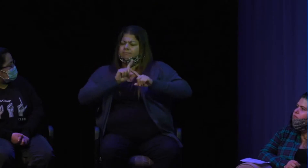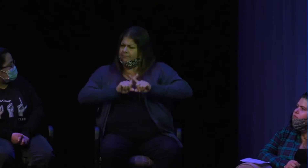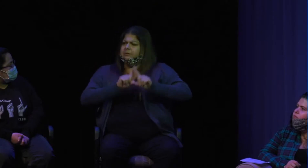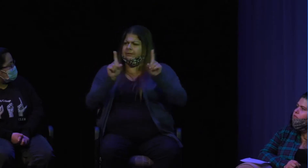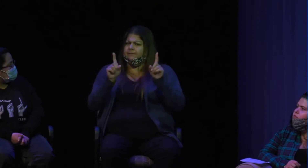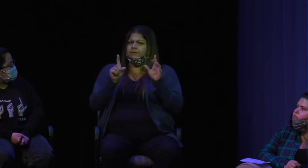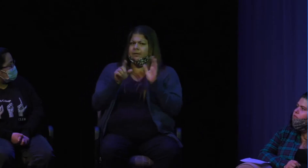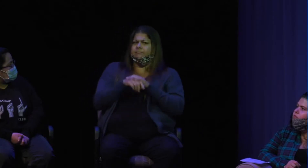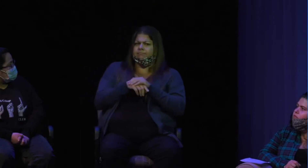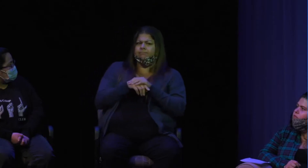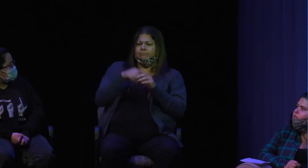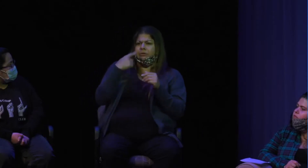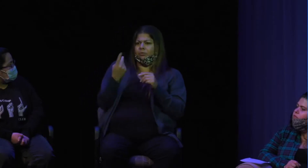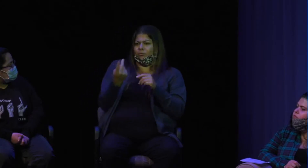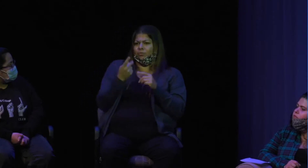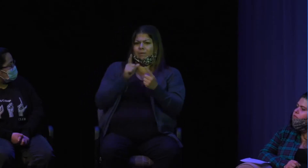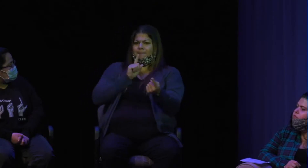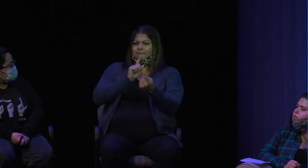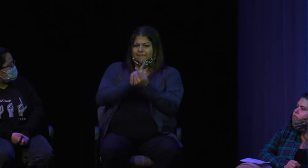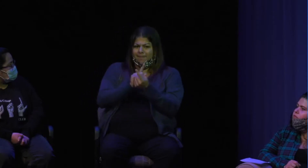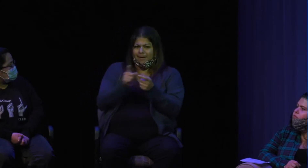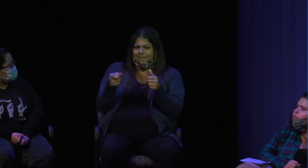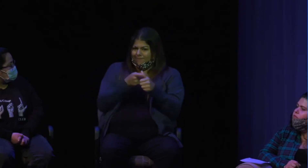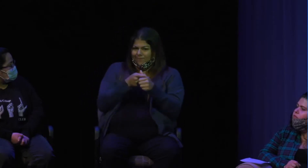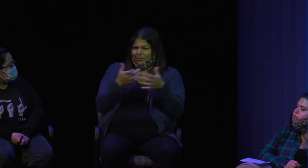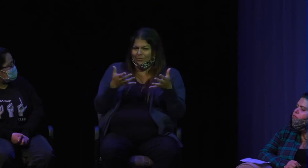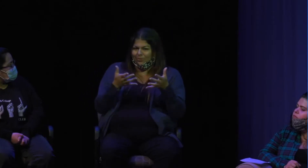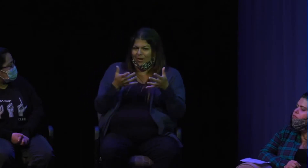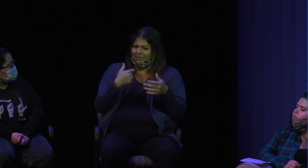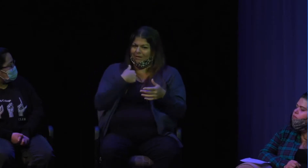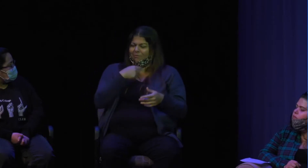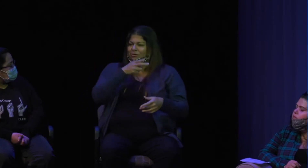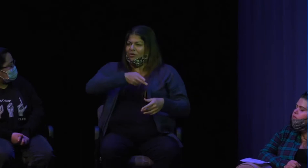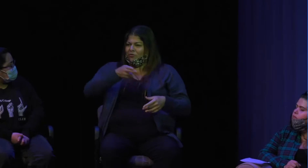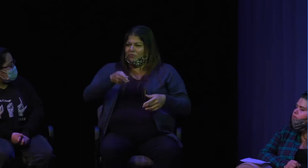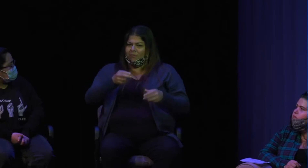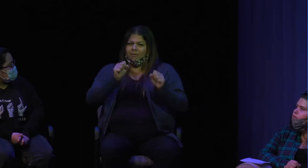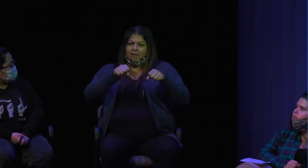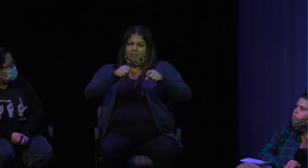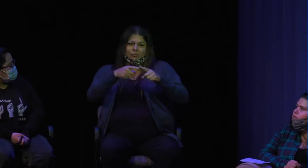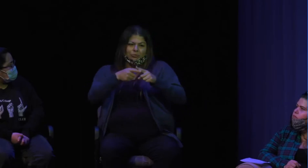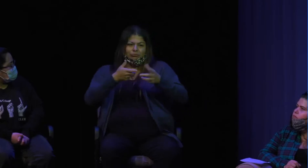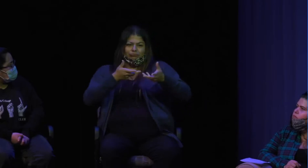But at the same time, I had to learn to relate to them differently.